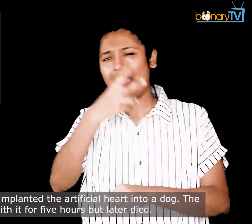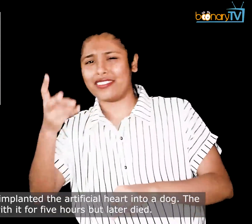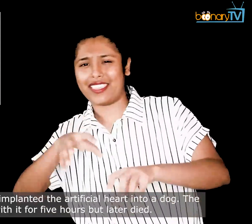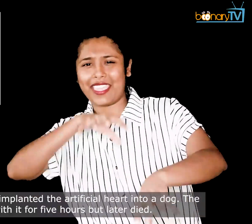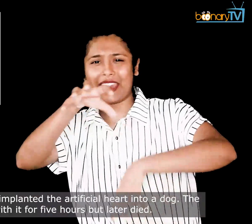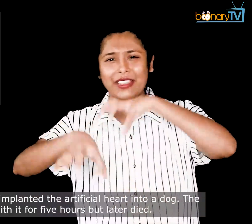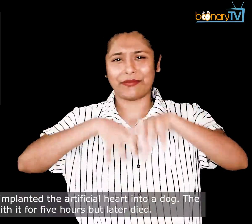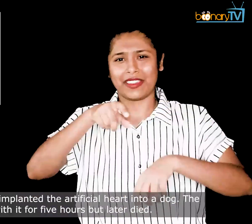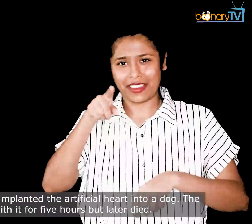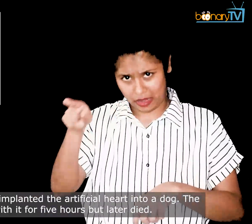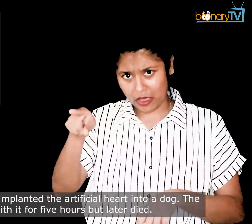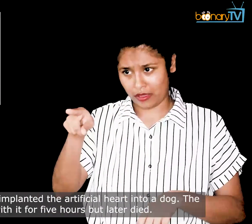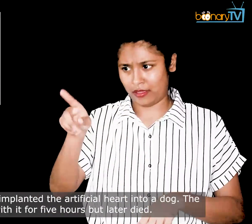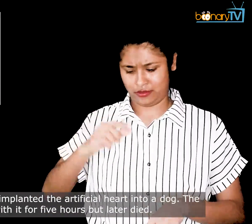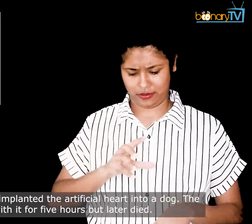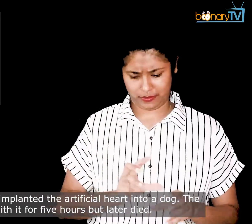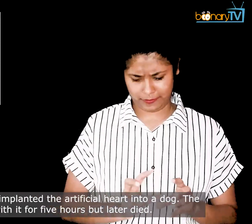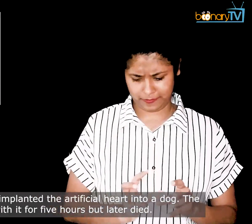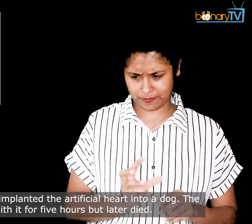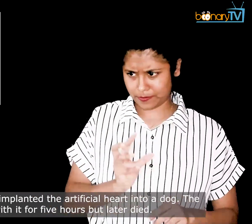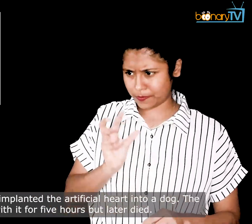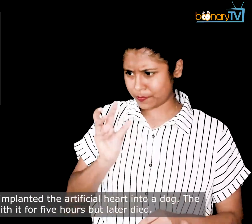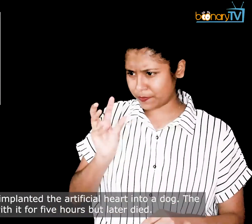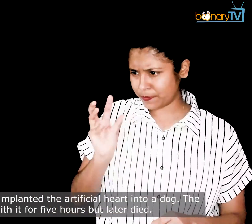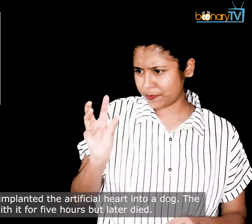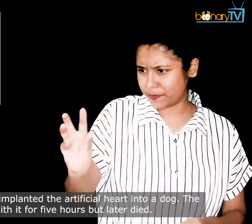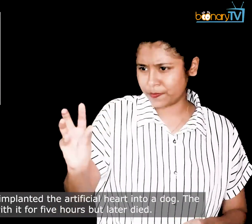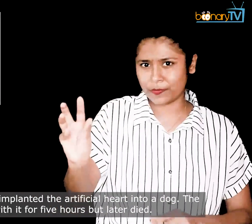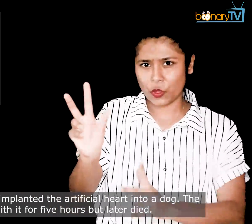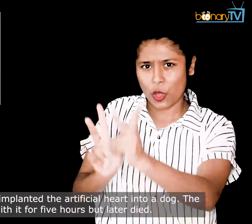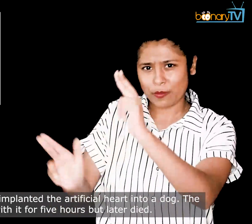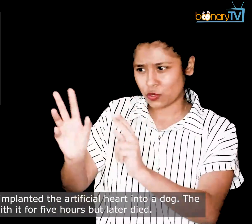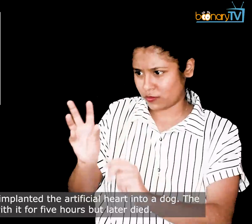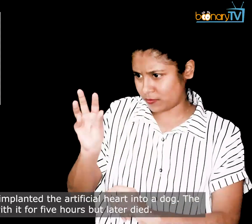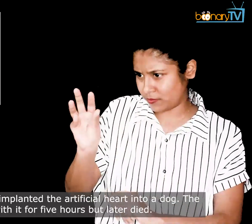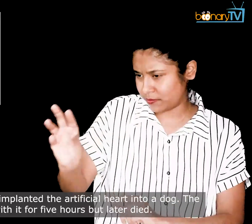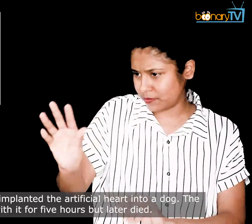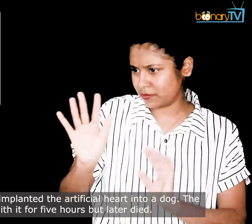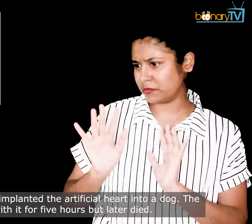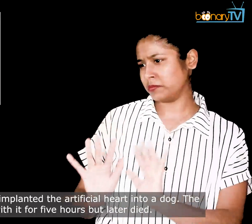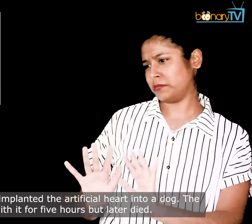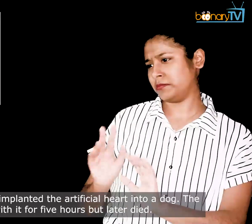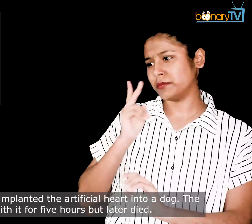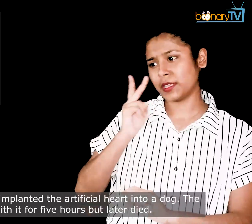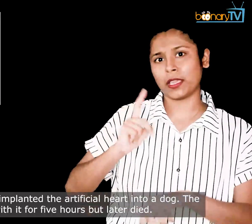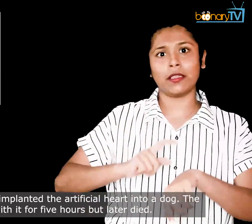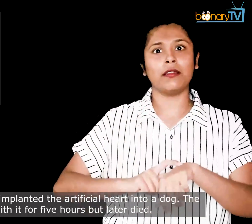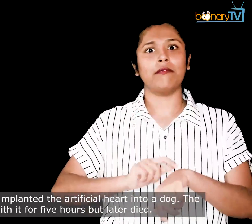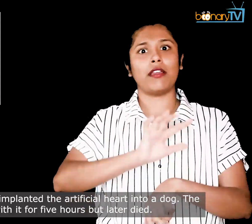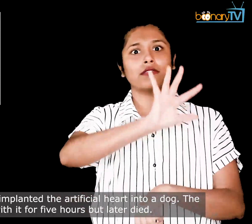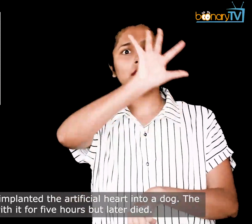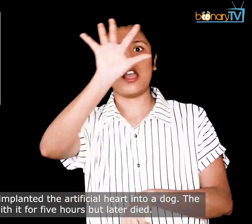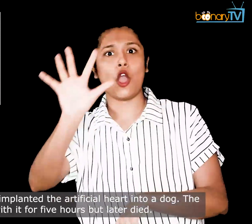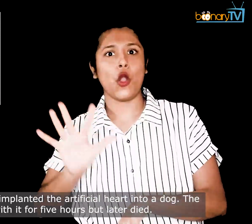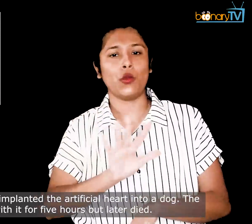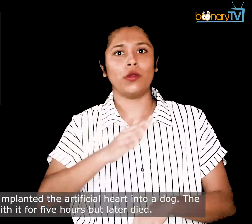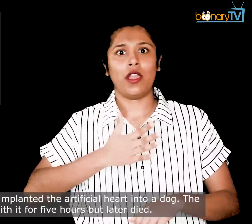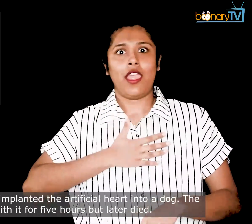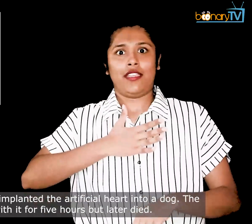implanted the artificial heart into a dog. The dog lived with it for 5